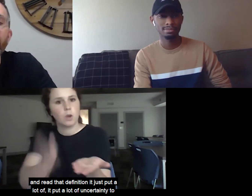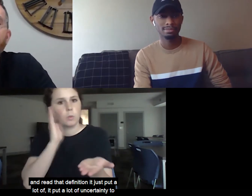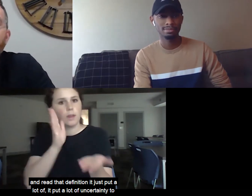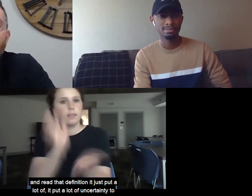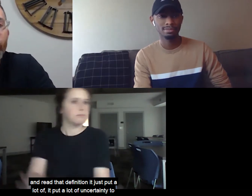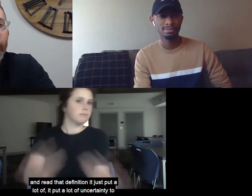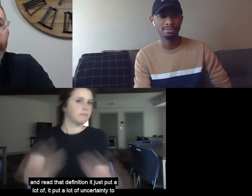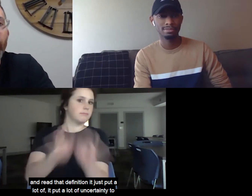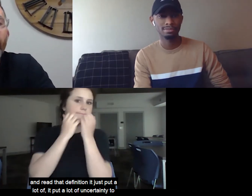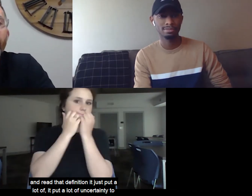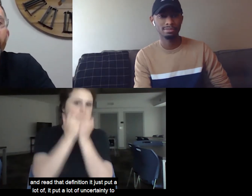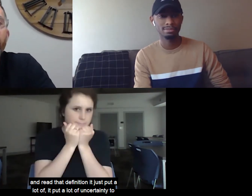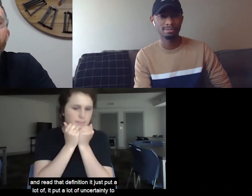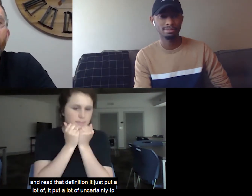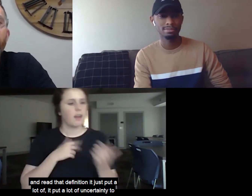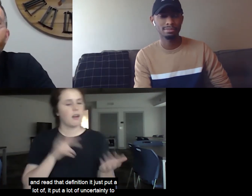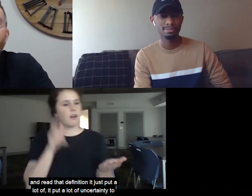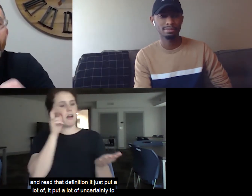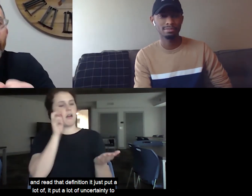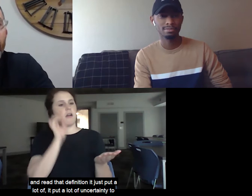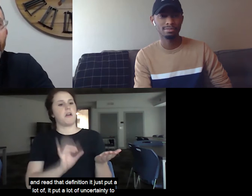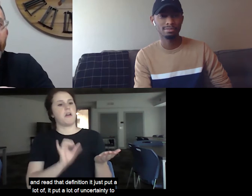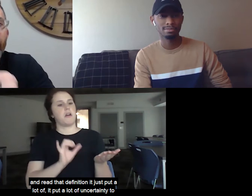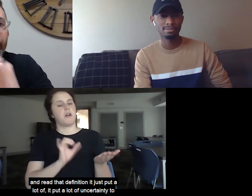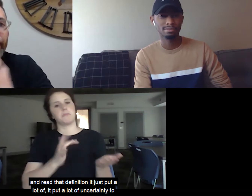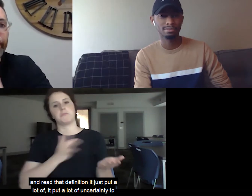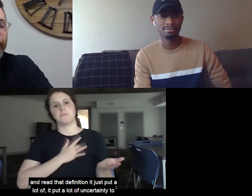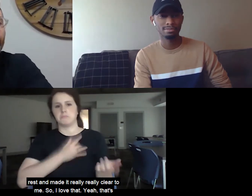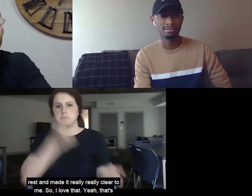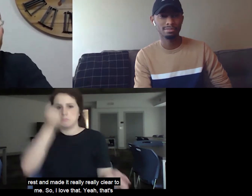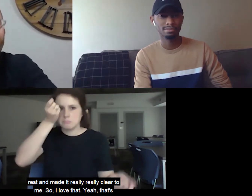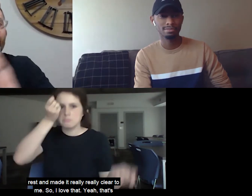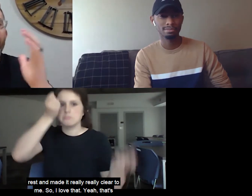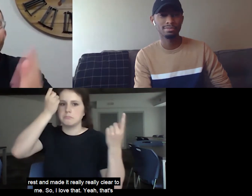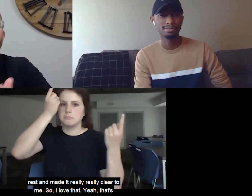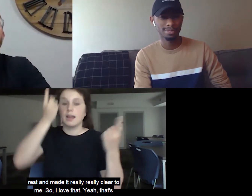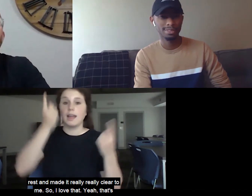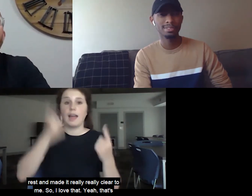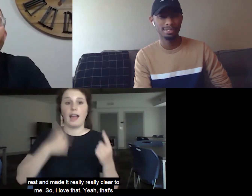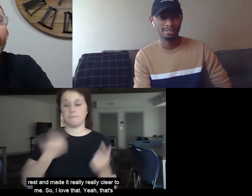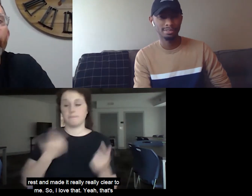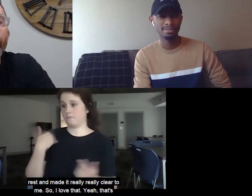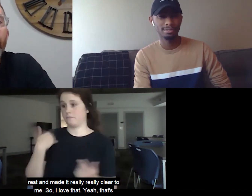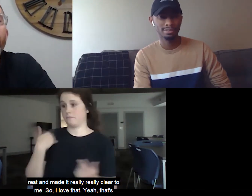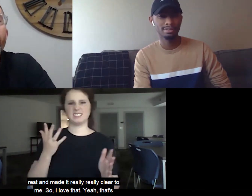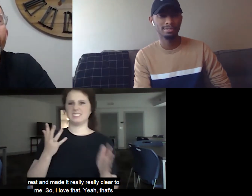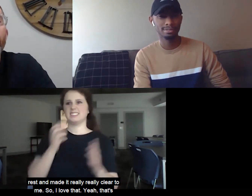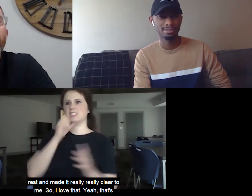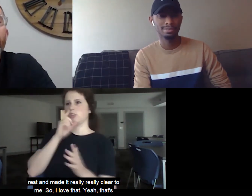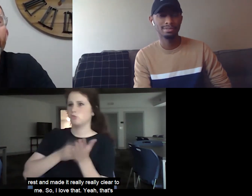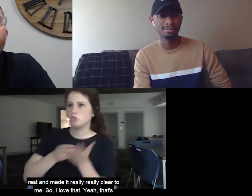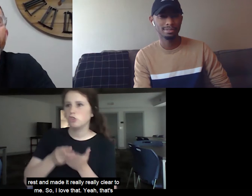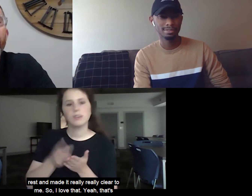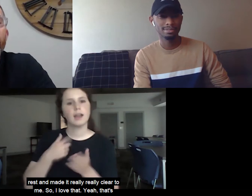definition, it just put a lot of a lot of uncertainty to rest and made it really clear to